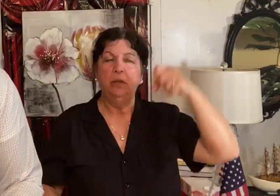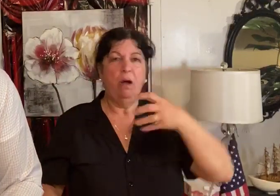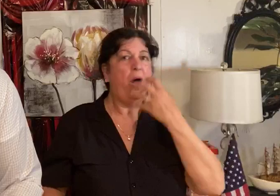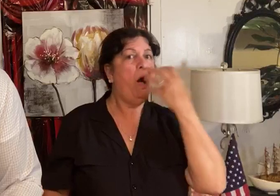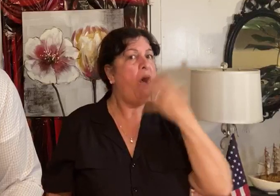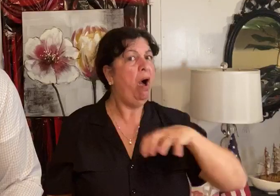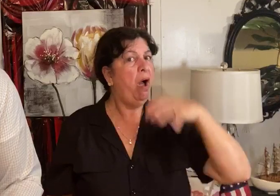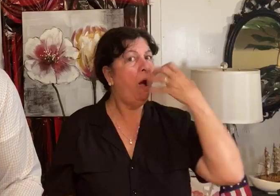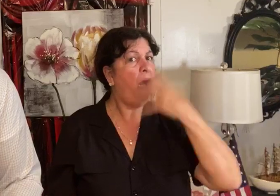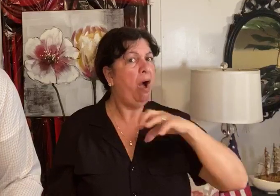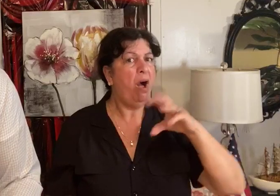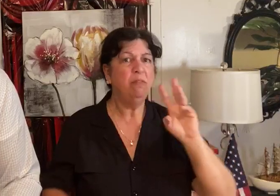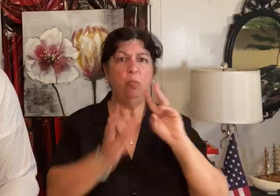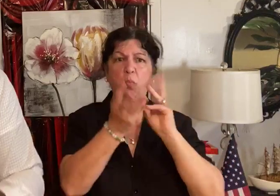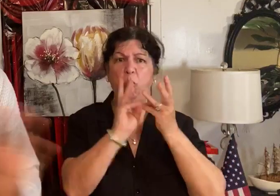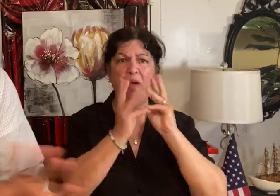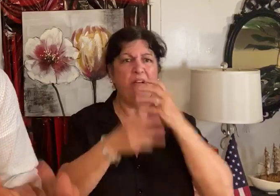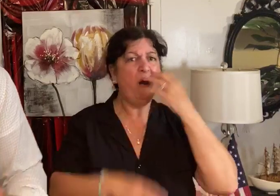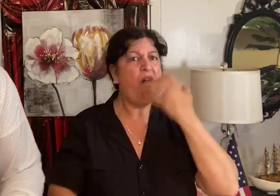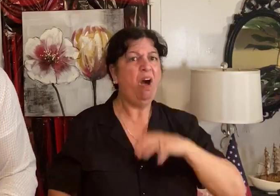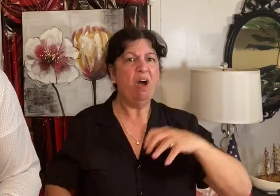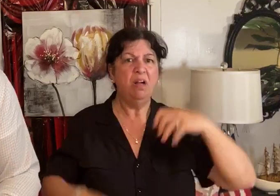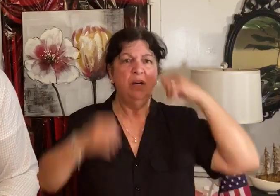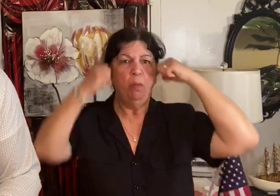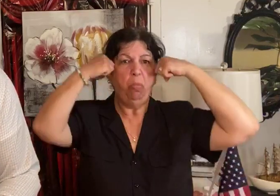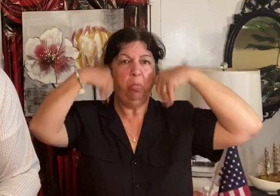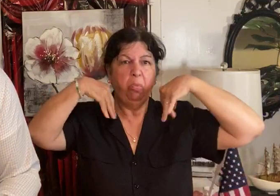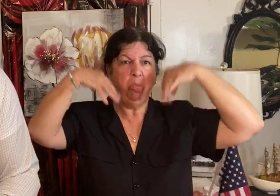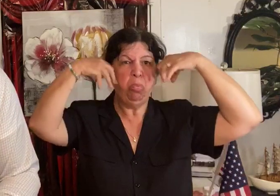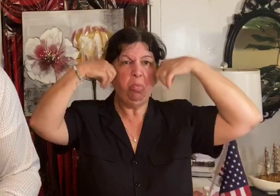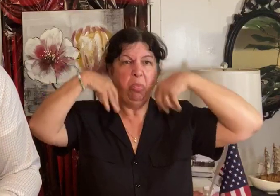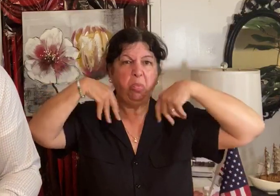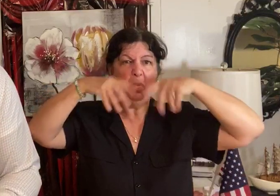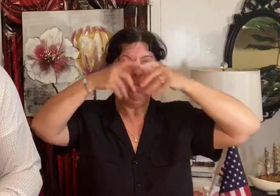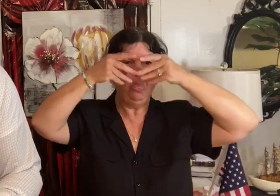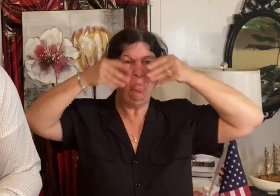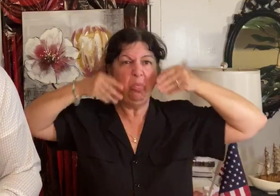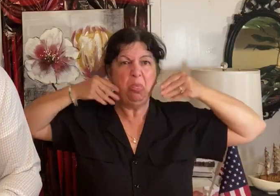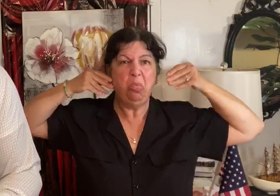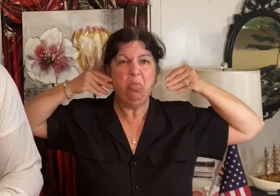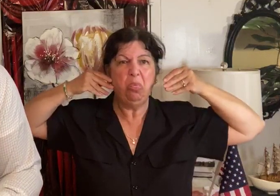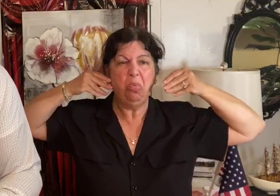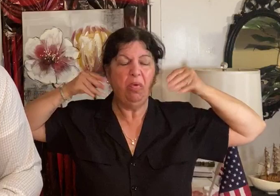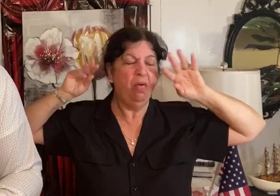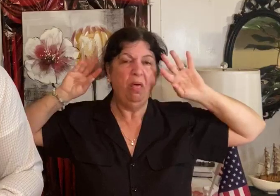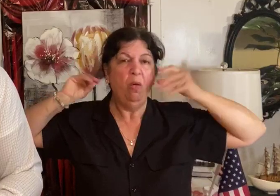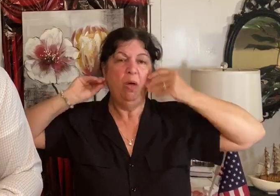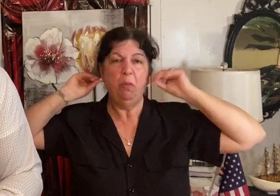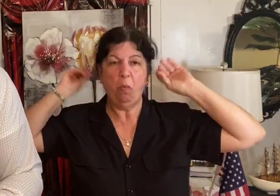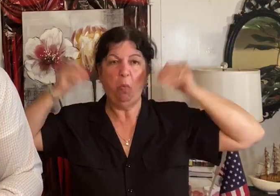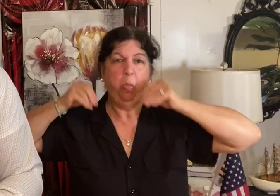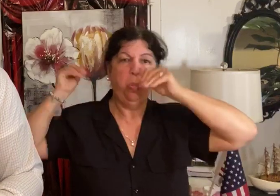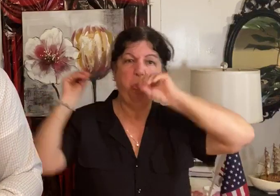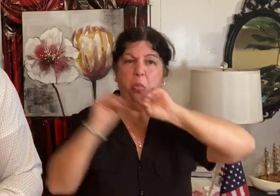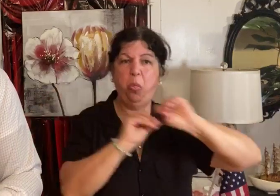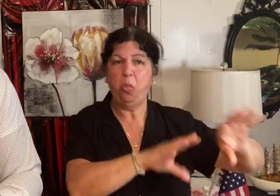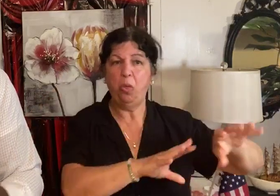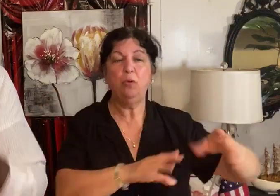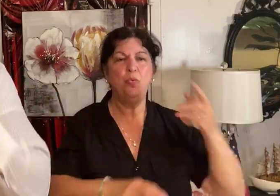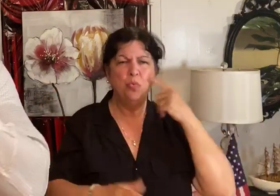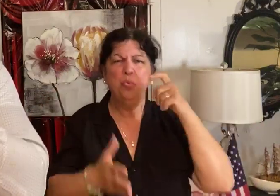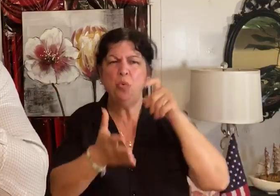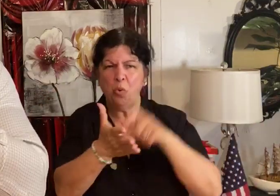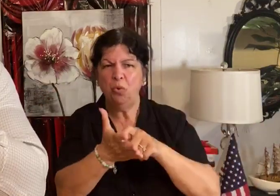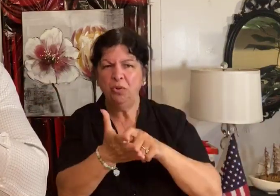the mask. It's not comfortable. Can't wait to stop wearing it. And you notice people are slacking. Now